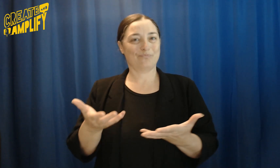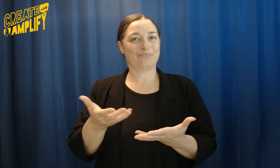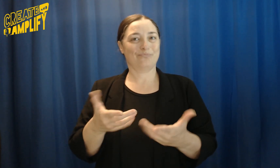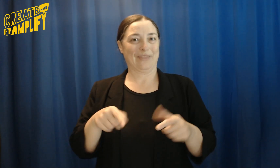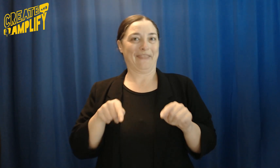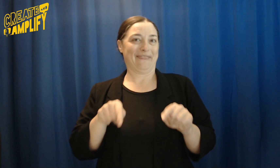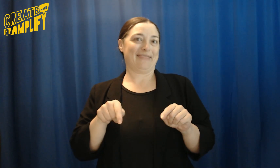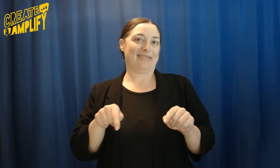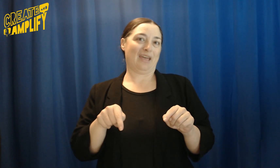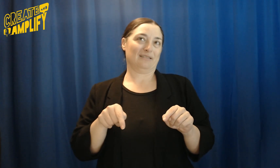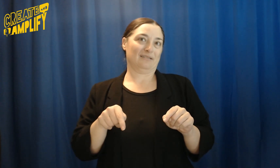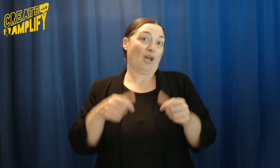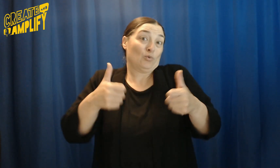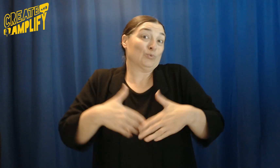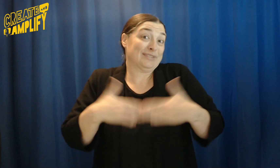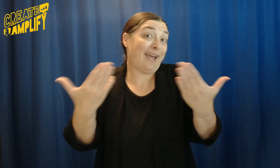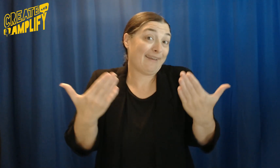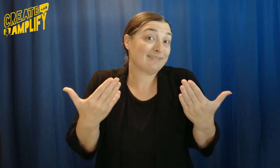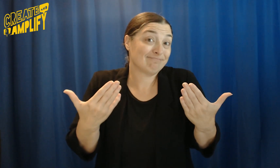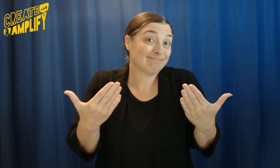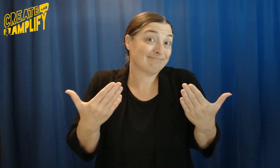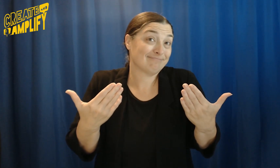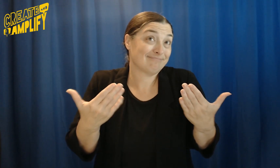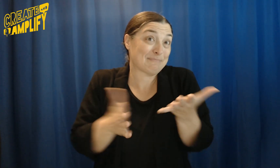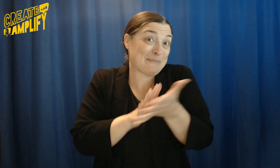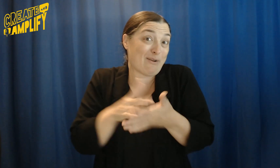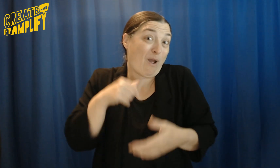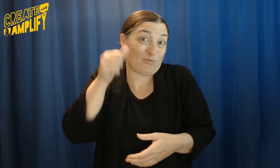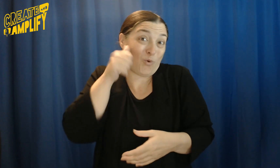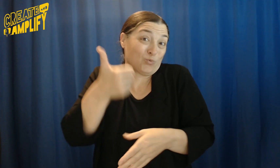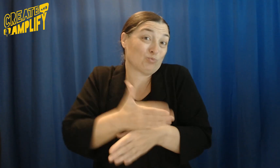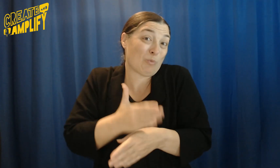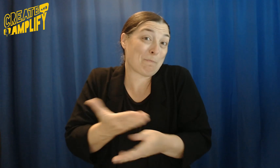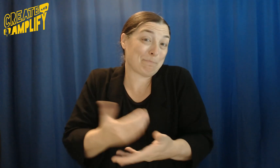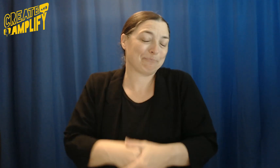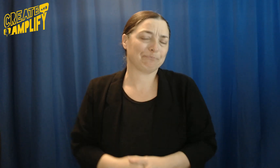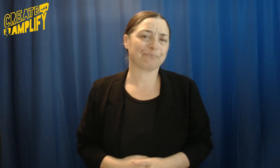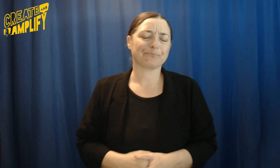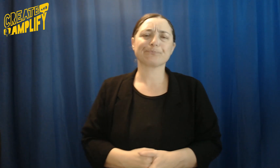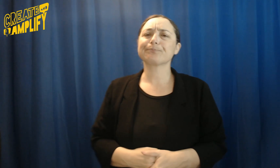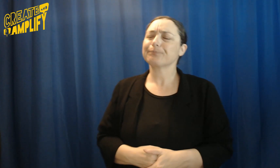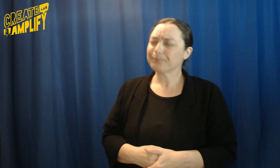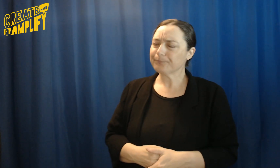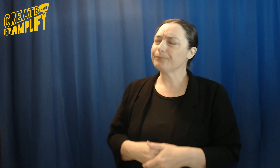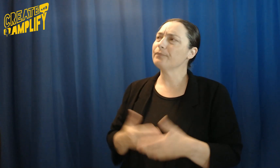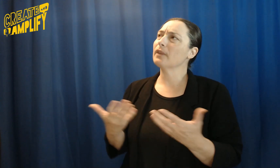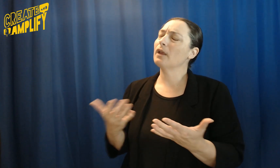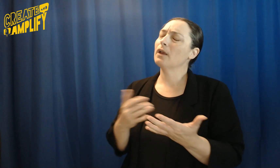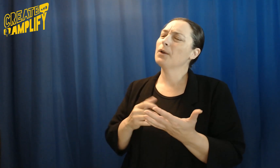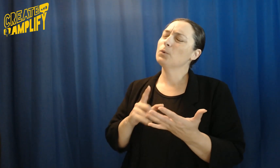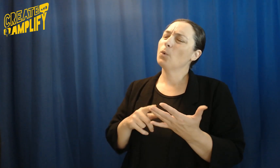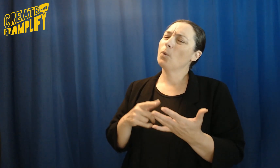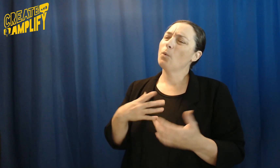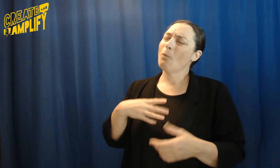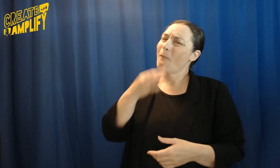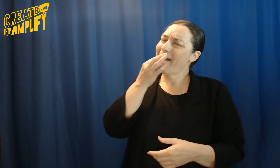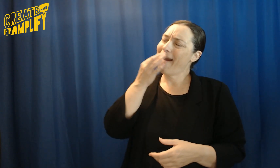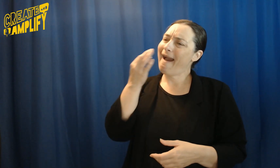at work. That's when I know I've done a good job. So did something switch for you where, for example, I guess the kids